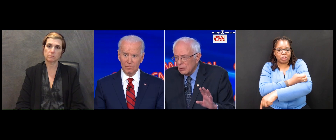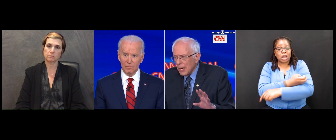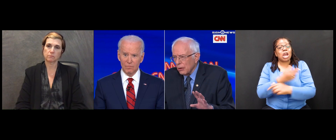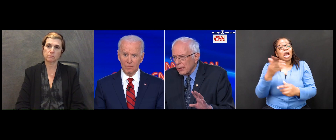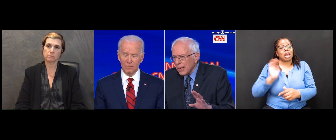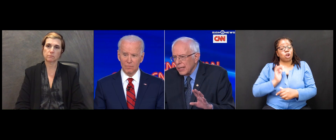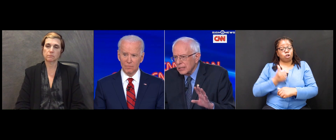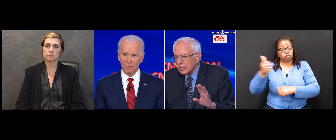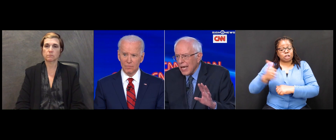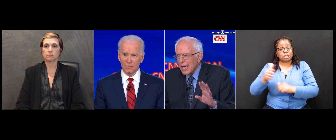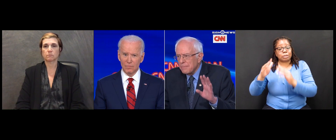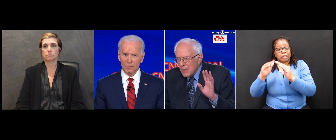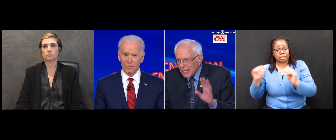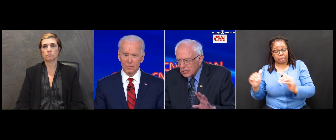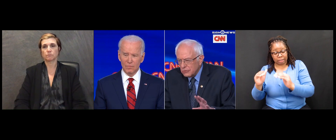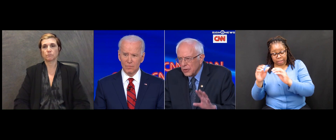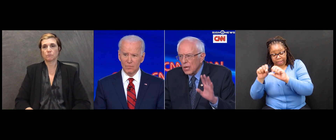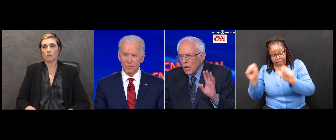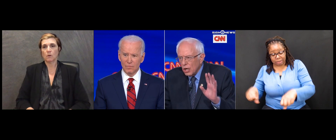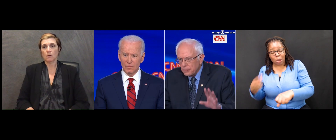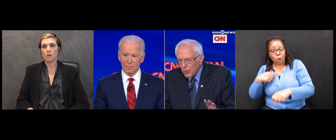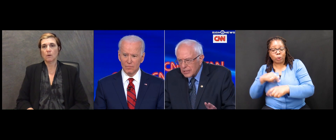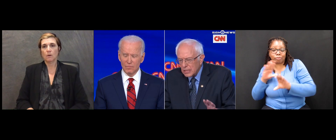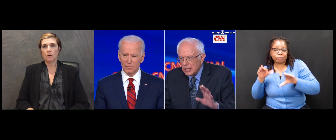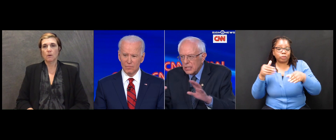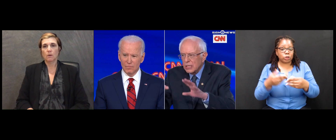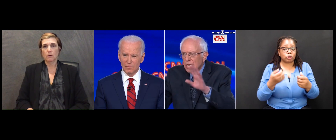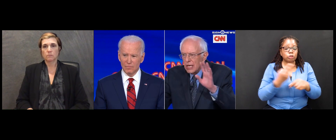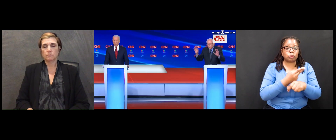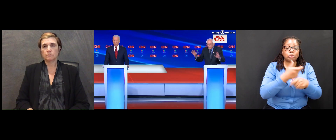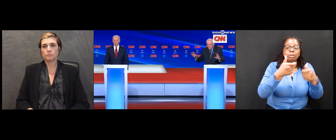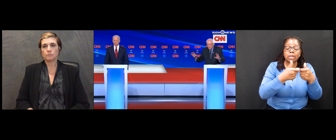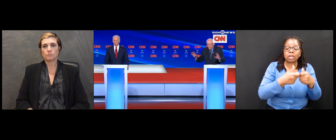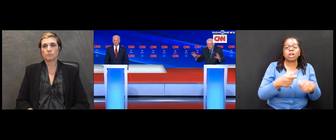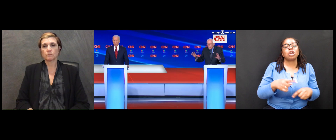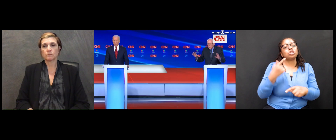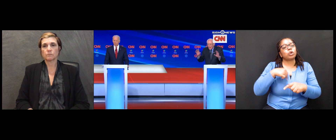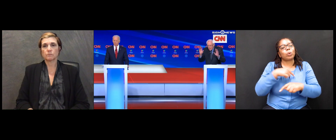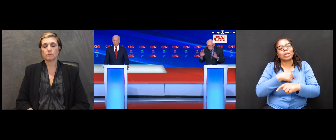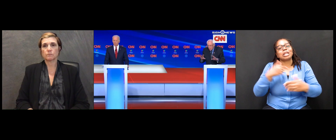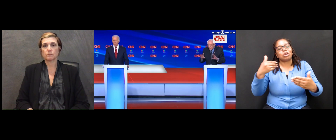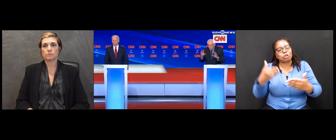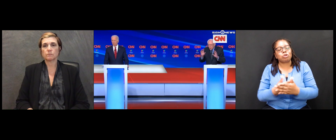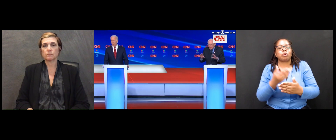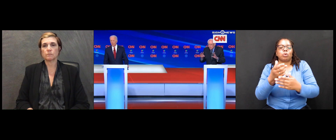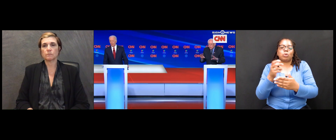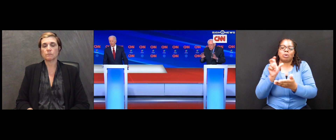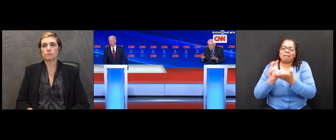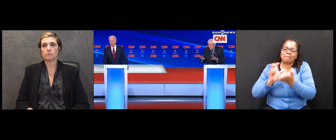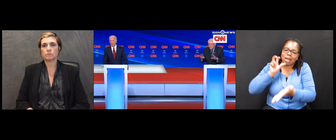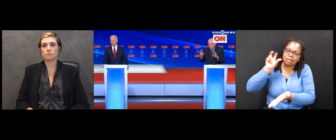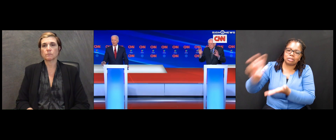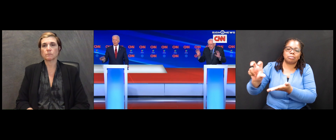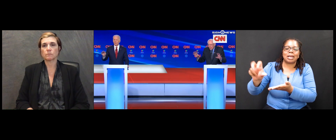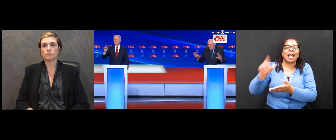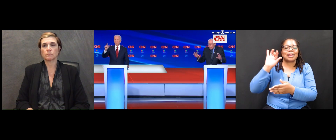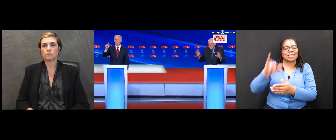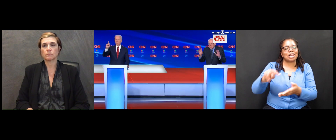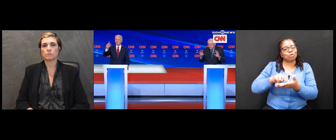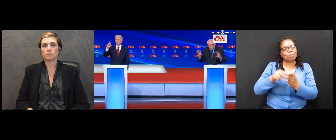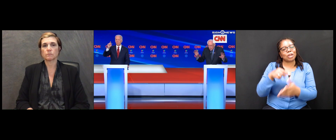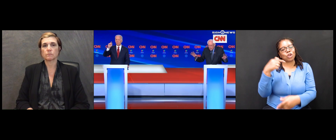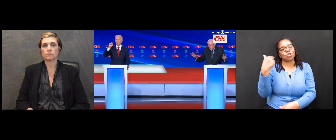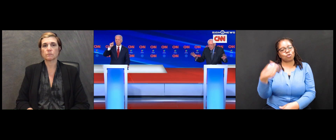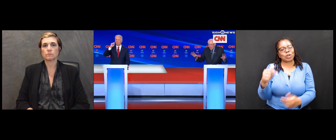talking about is a massive, unprecedented investment That is what the Green New Deal is about.